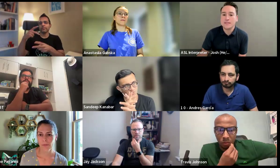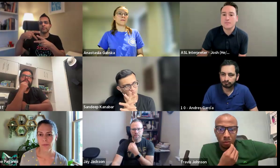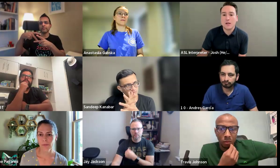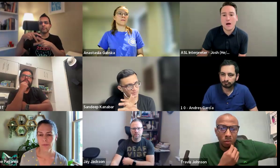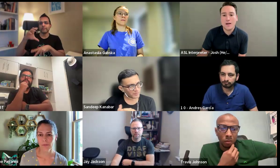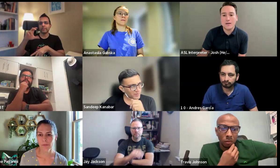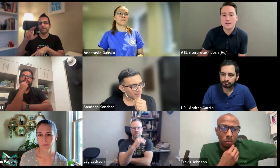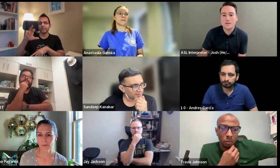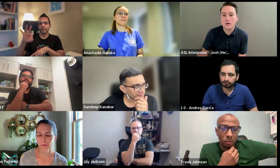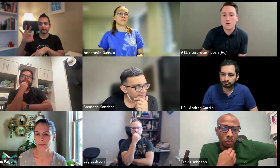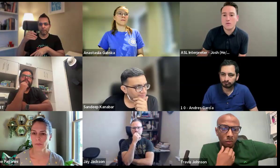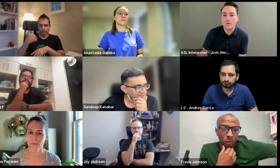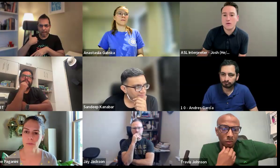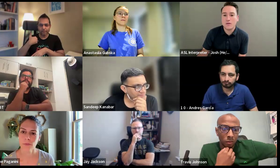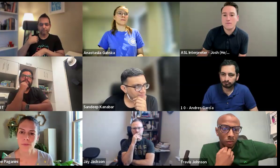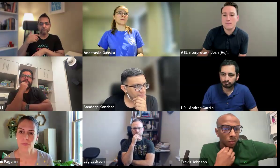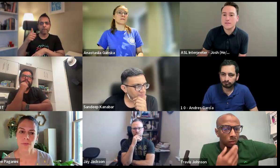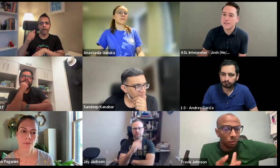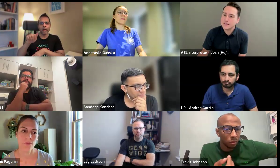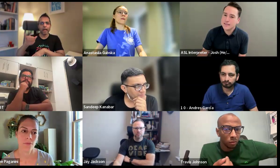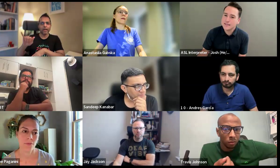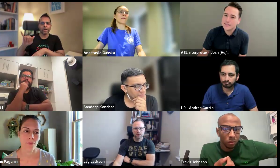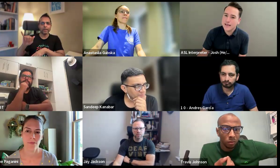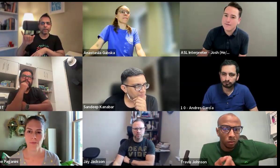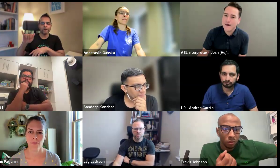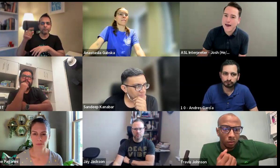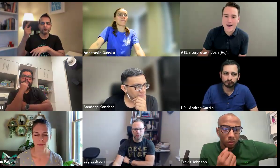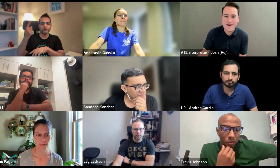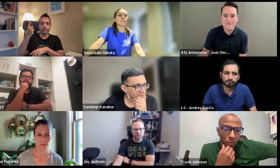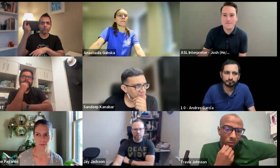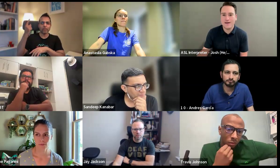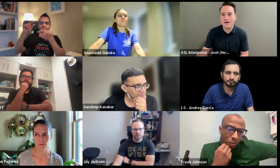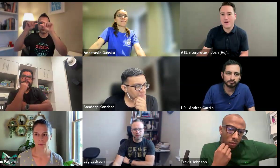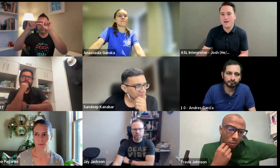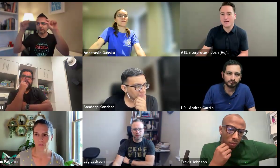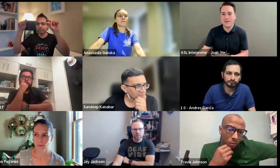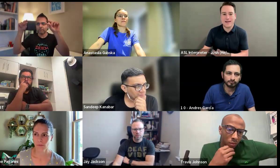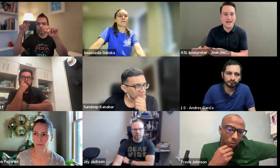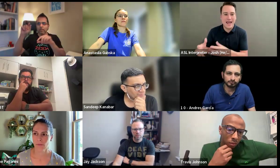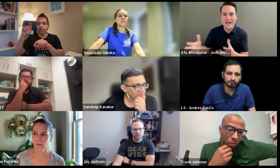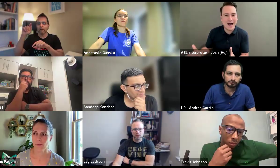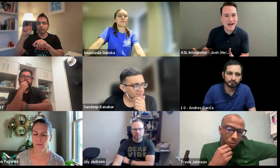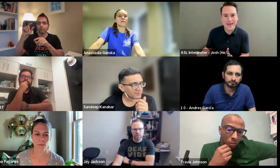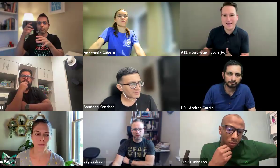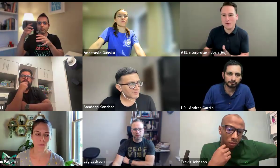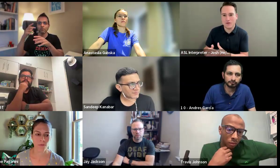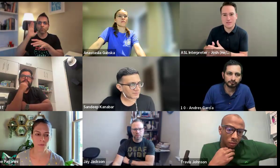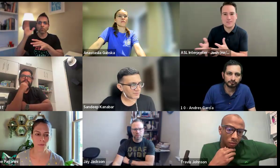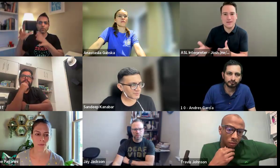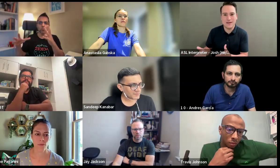This is Milad. So, does CNCF have like an AI or